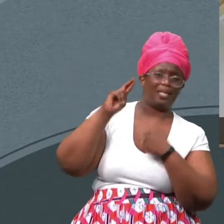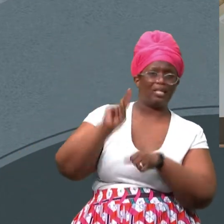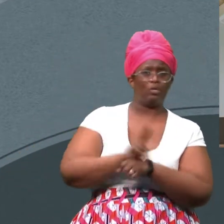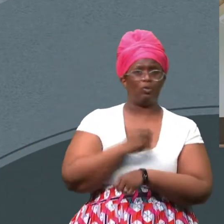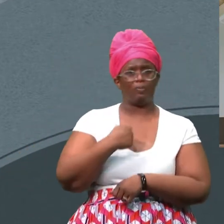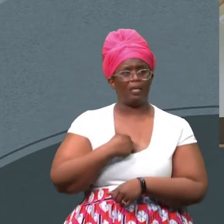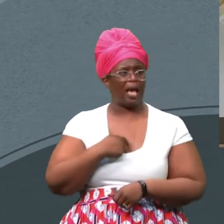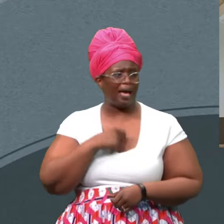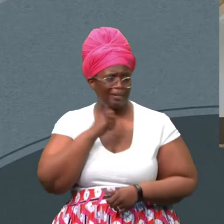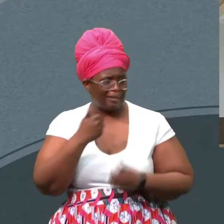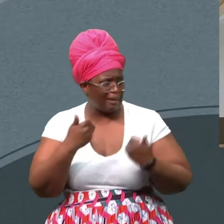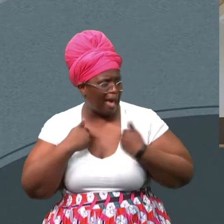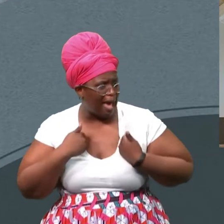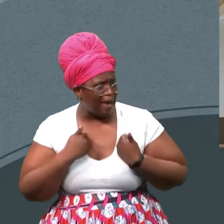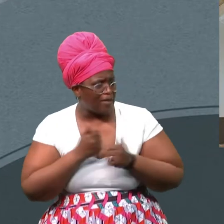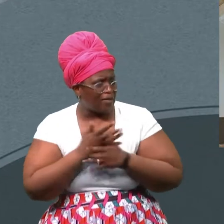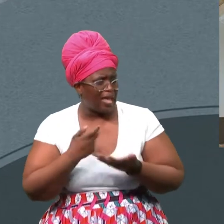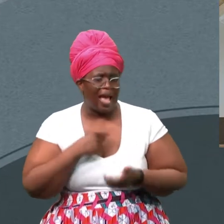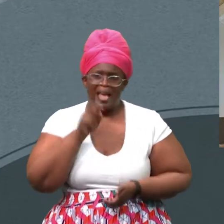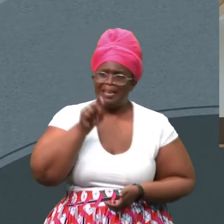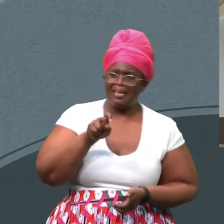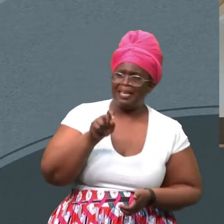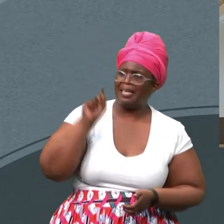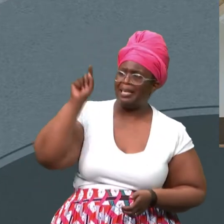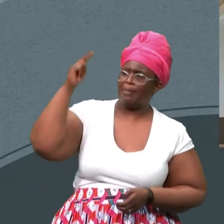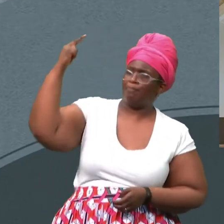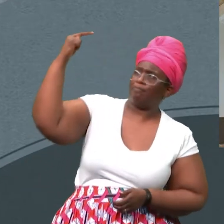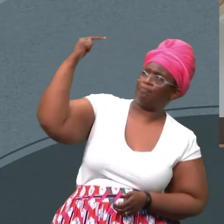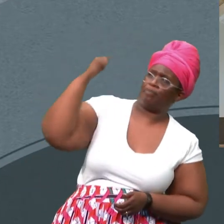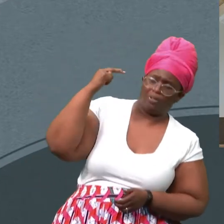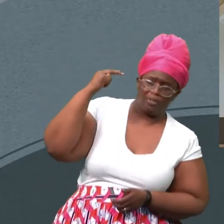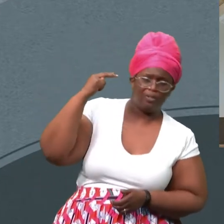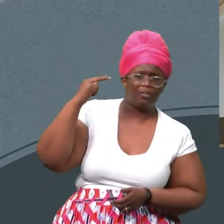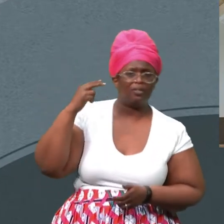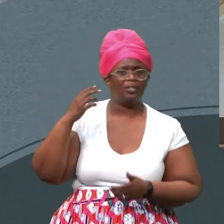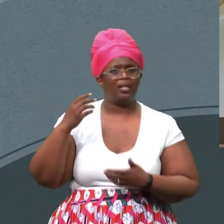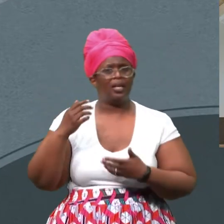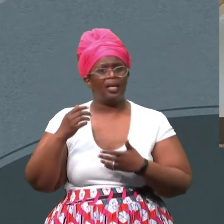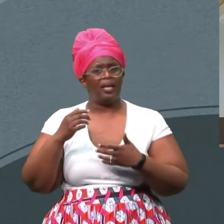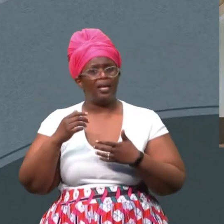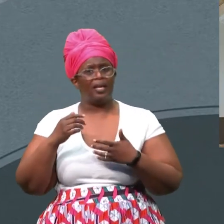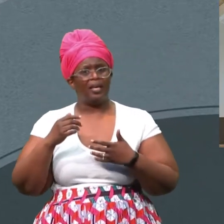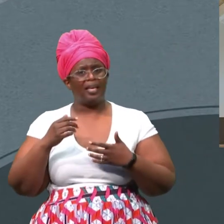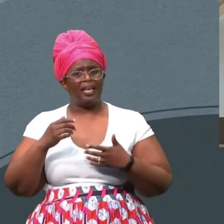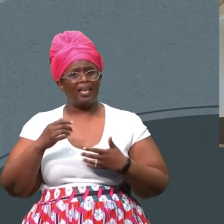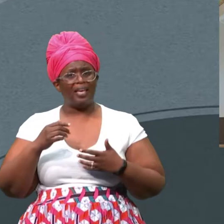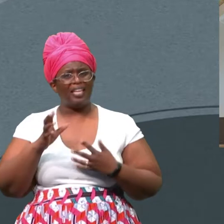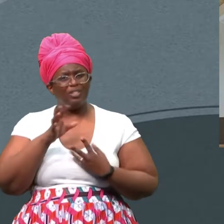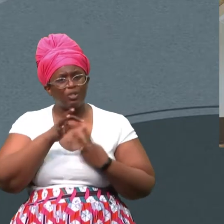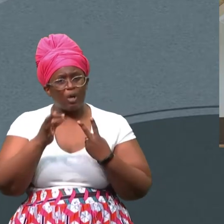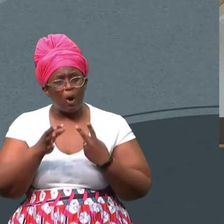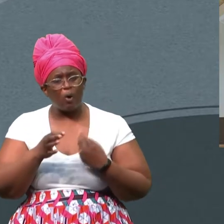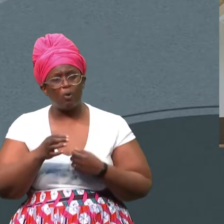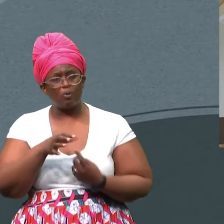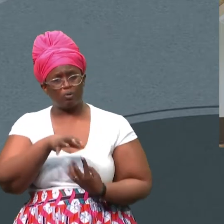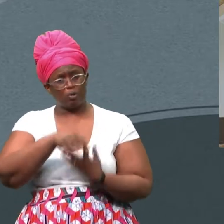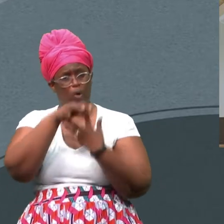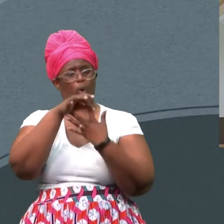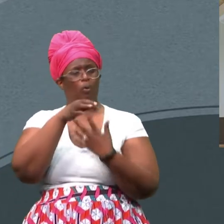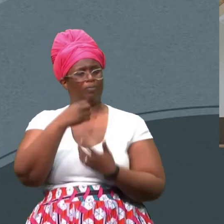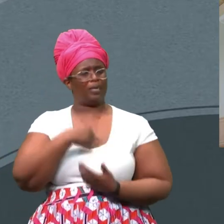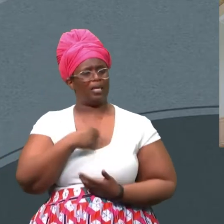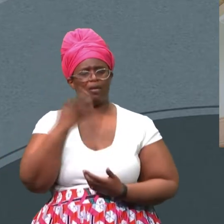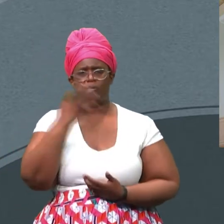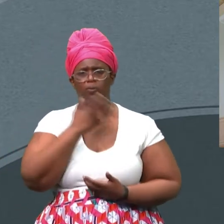lack. Come on, can I help you understand how great God is? When God puts you on a